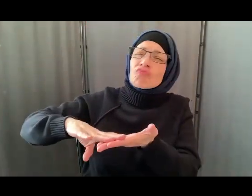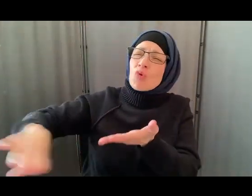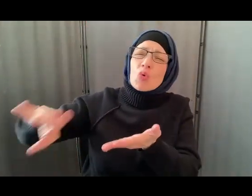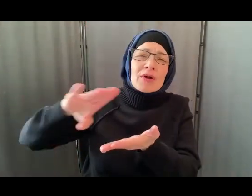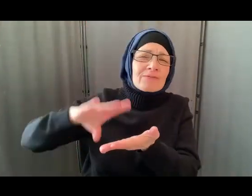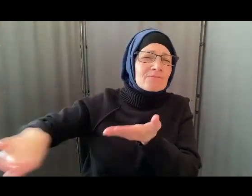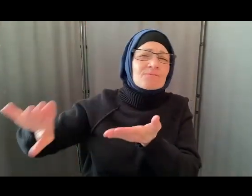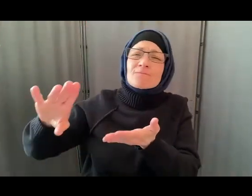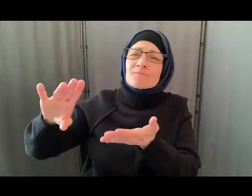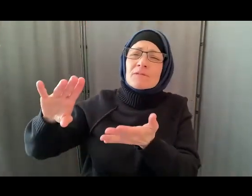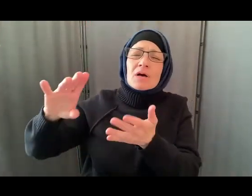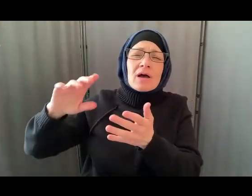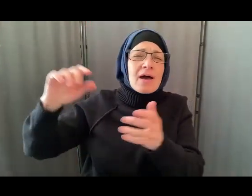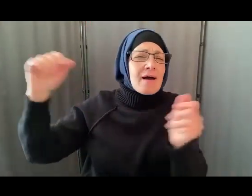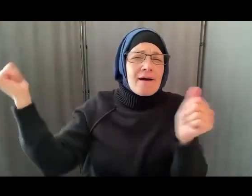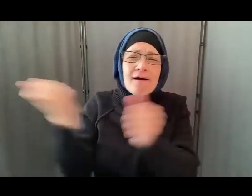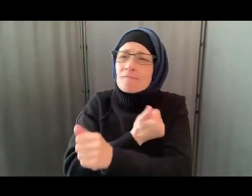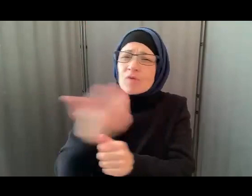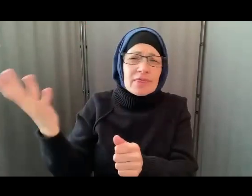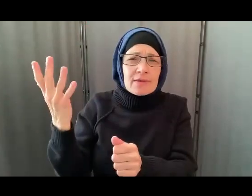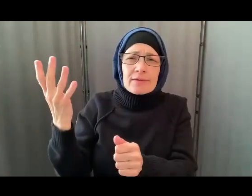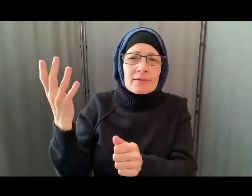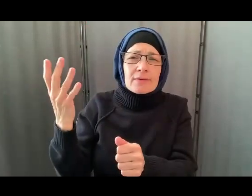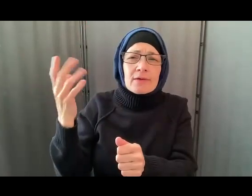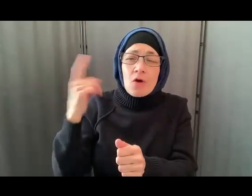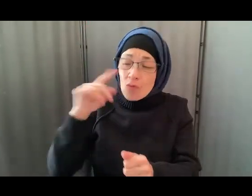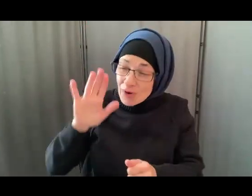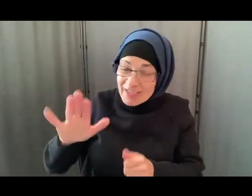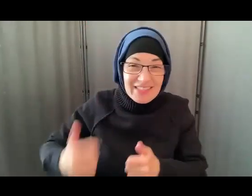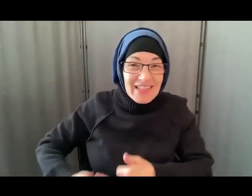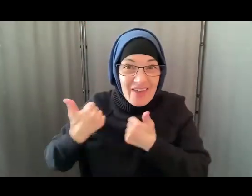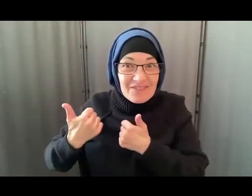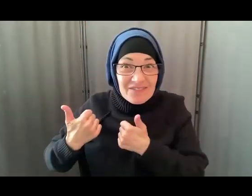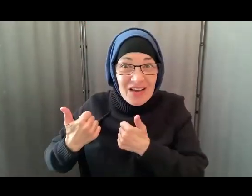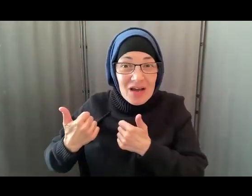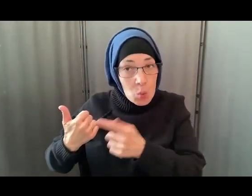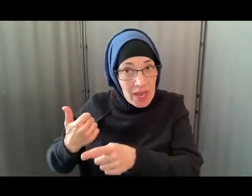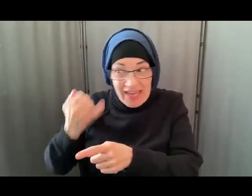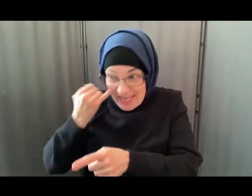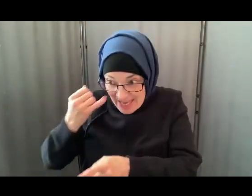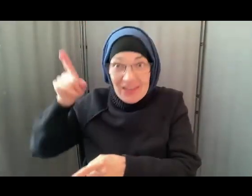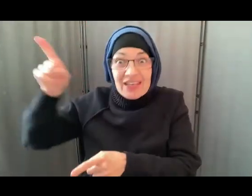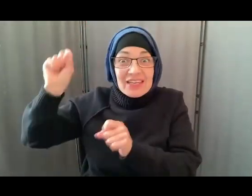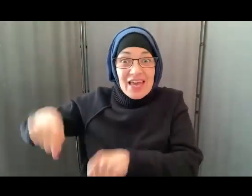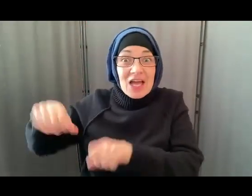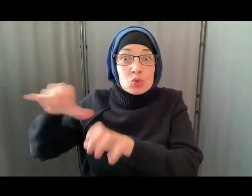any blemish on his record for life, what about the Prophet sallallahu alaihi wasallam and his